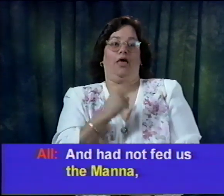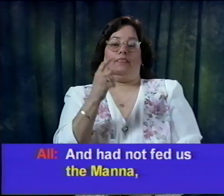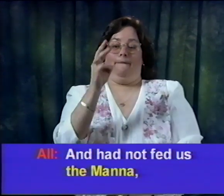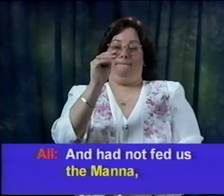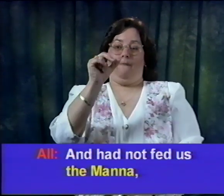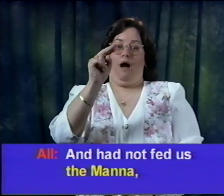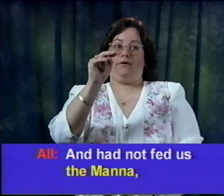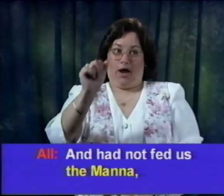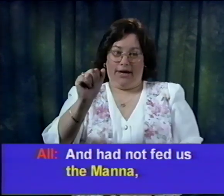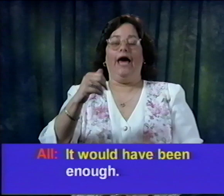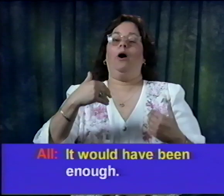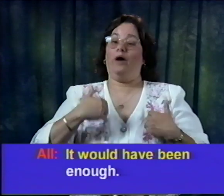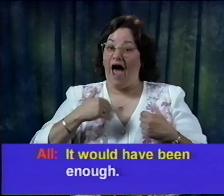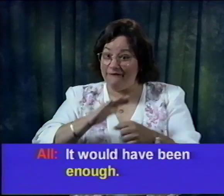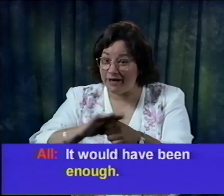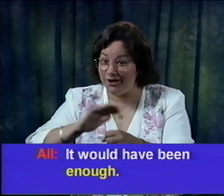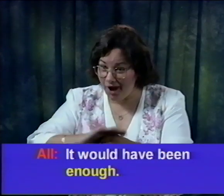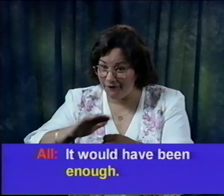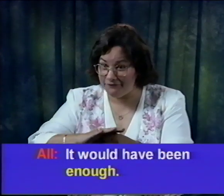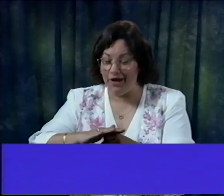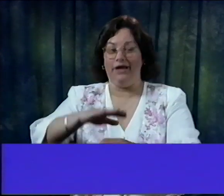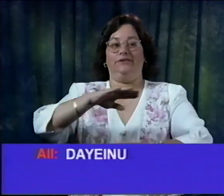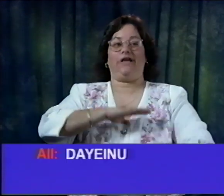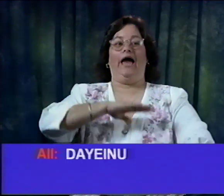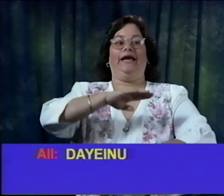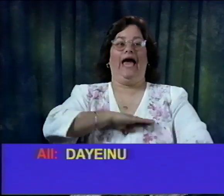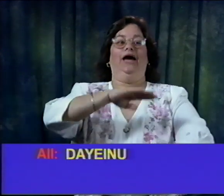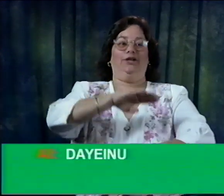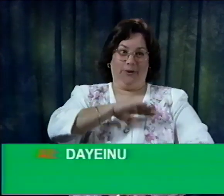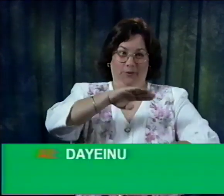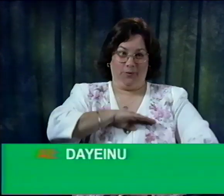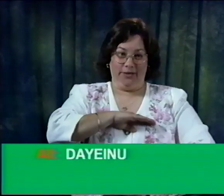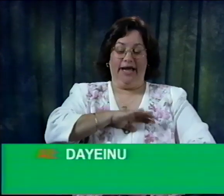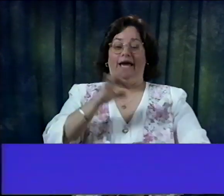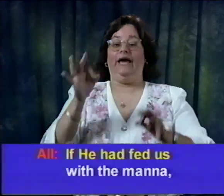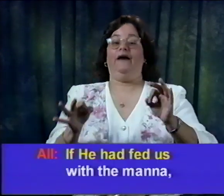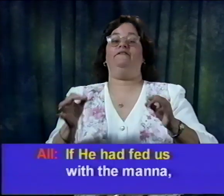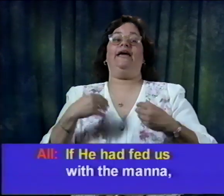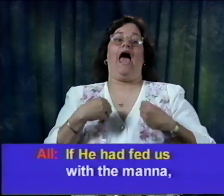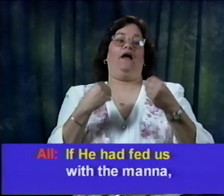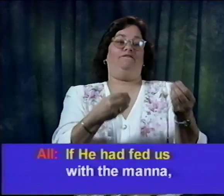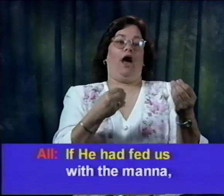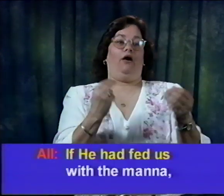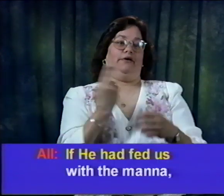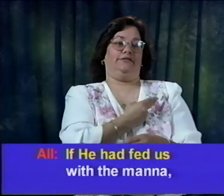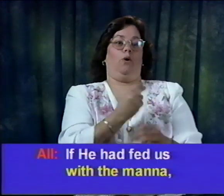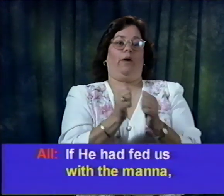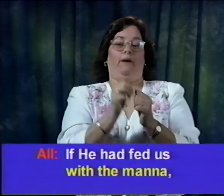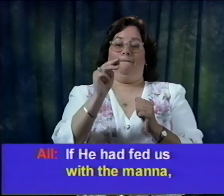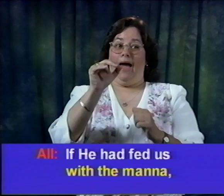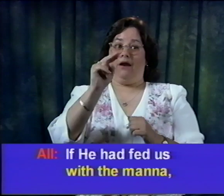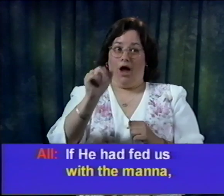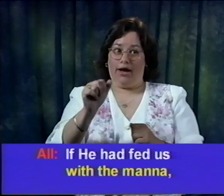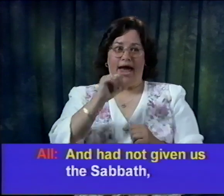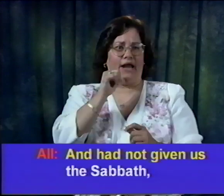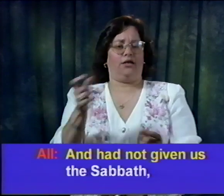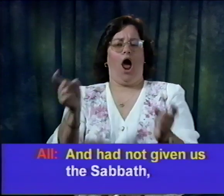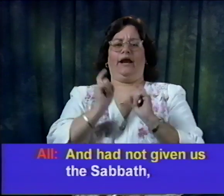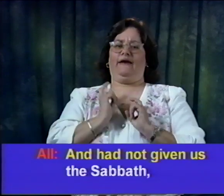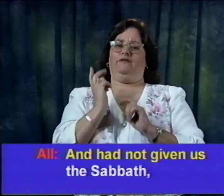fed us the manna, it would have been enough. Dayenu. If he had fed us with the manna and